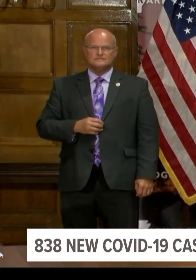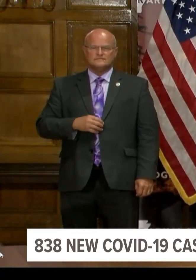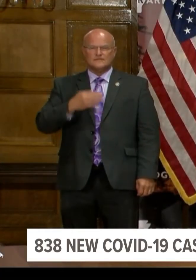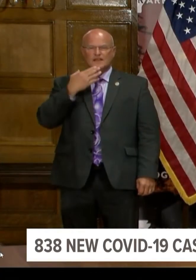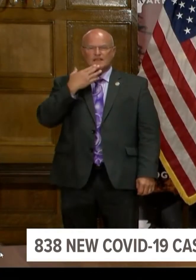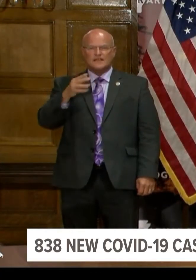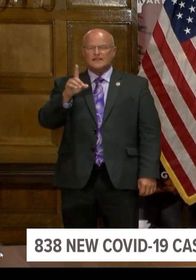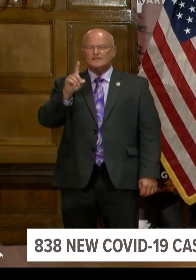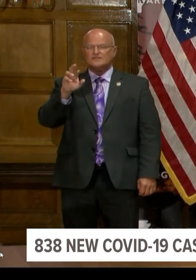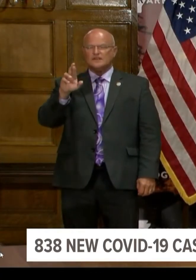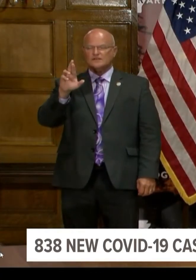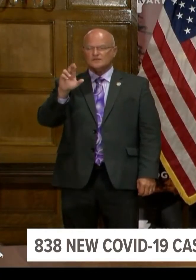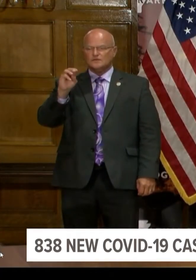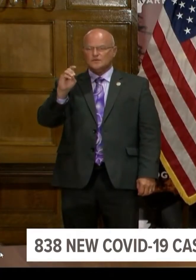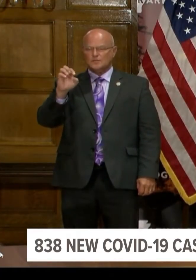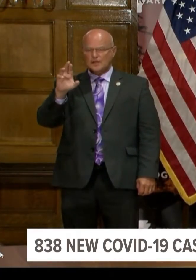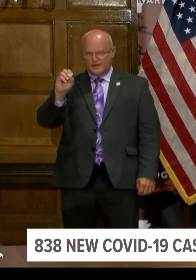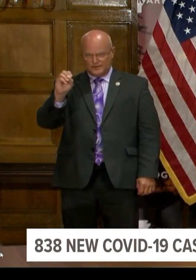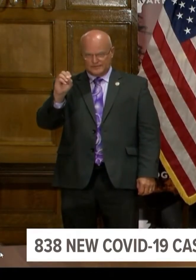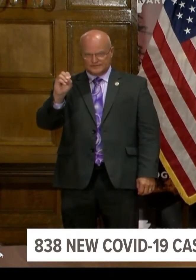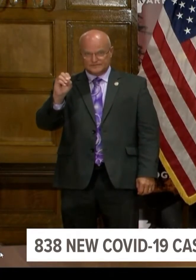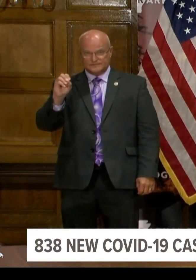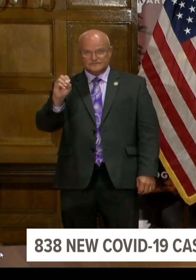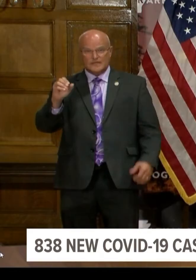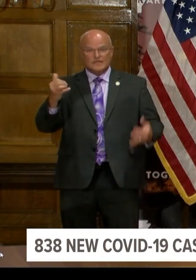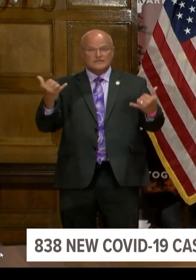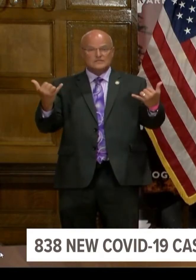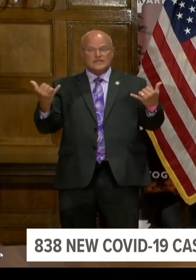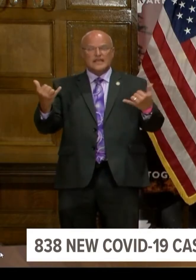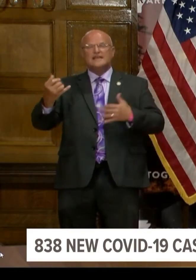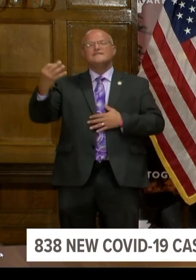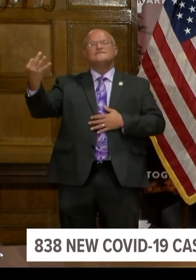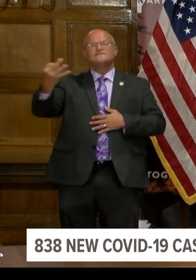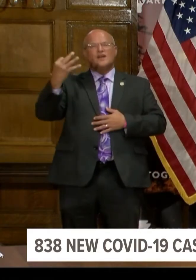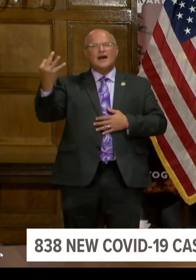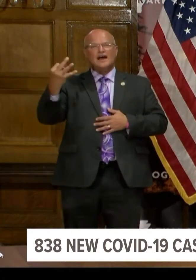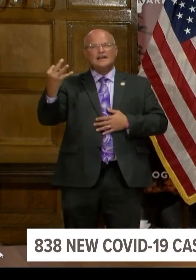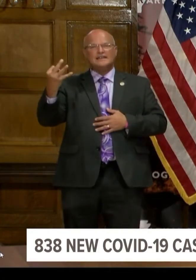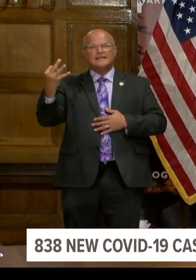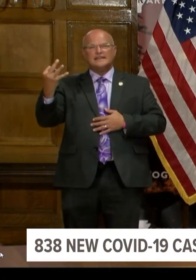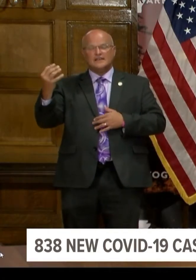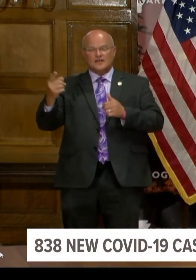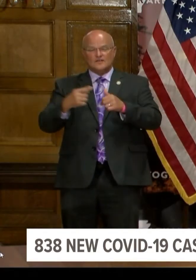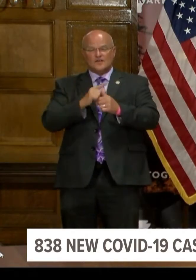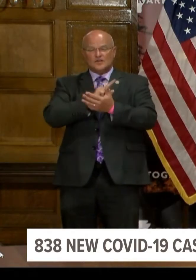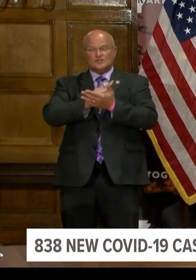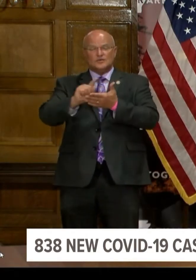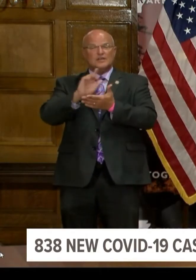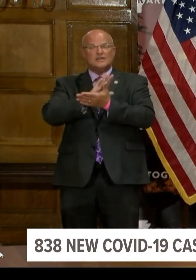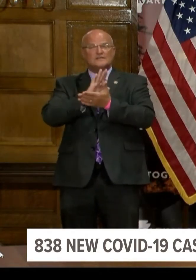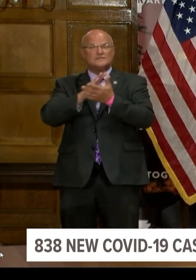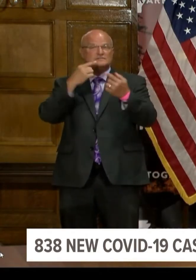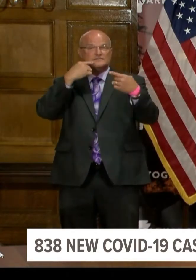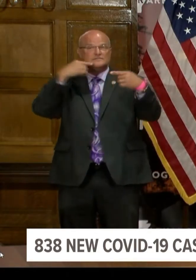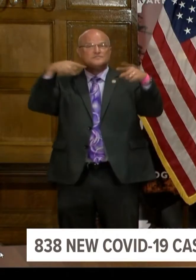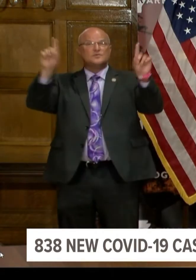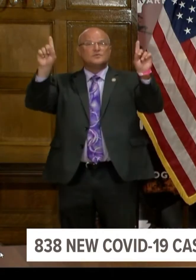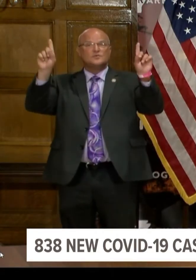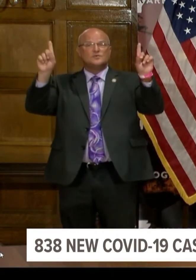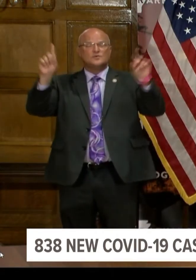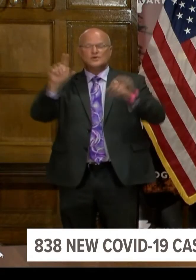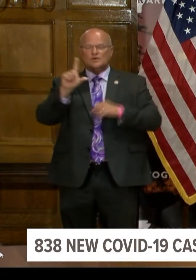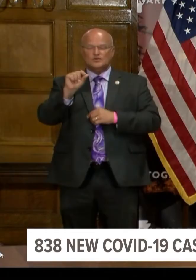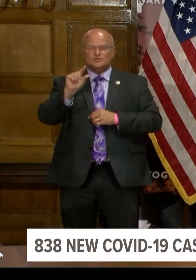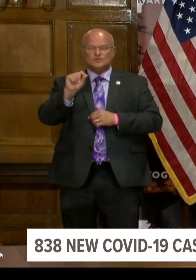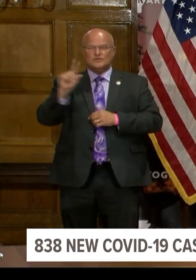Thank you, Dr. Romero. So today's Friday, and it ends a successful first week of the 2020-21